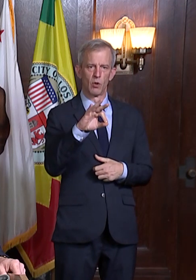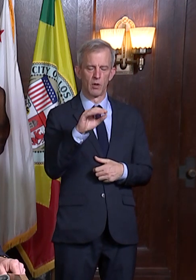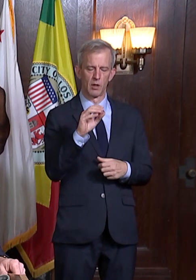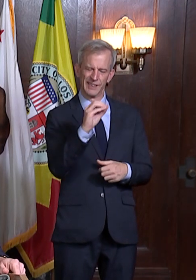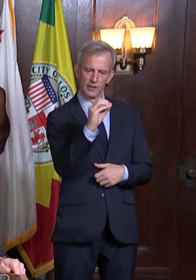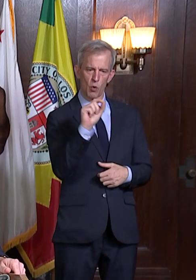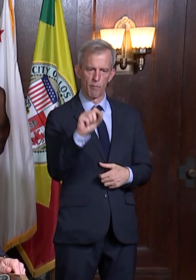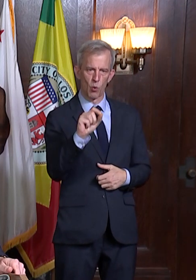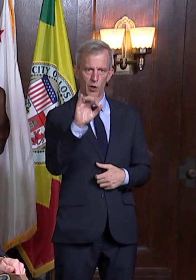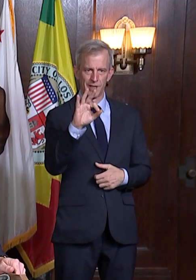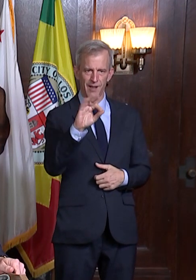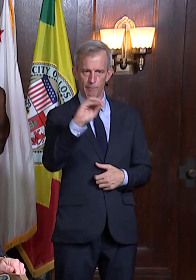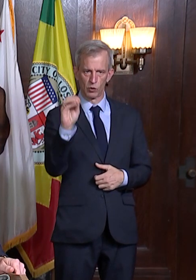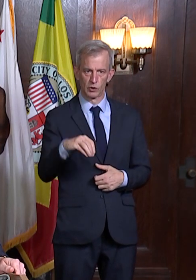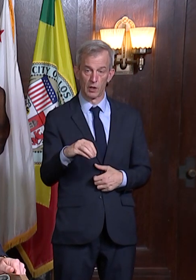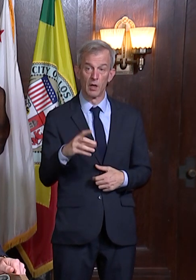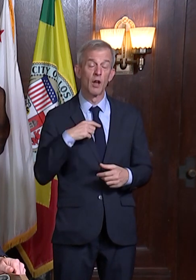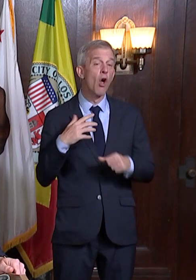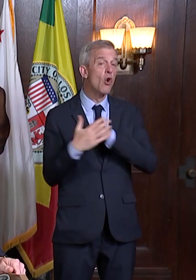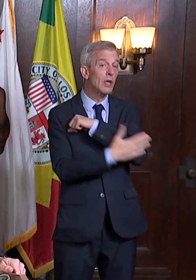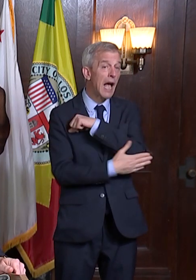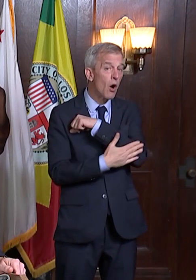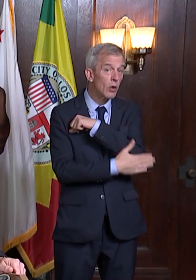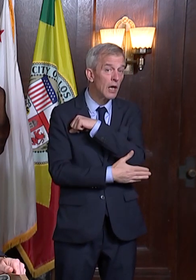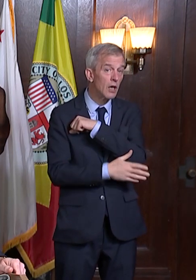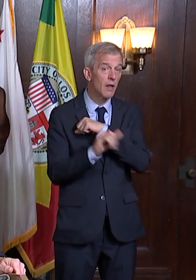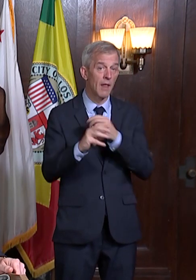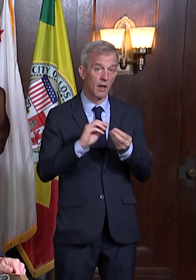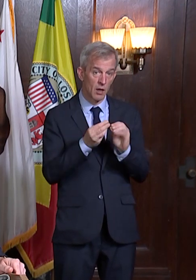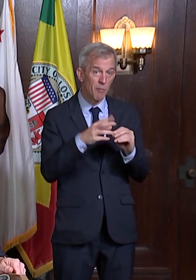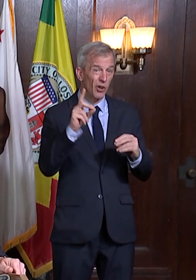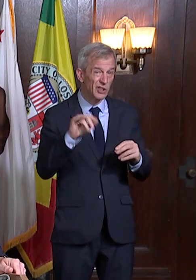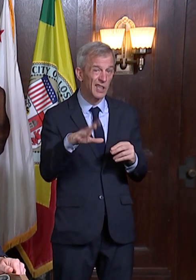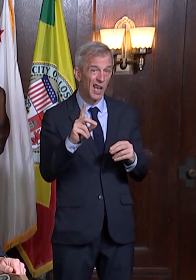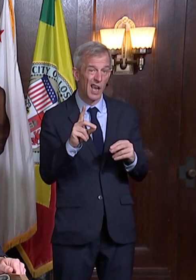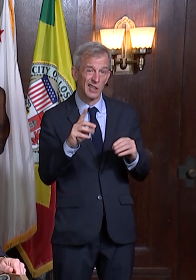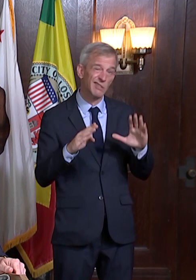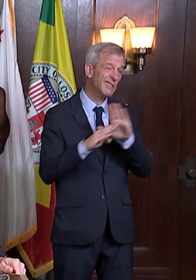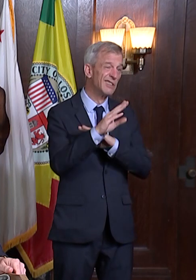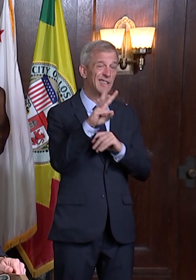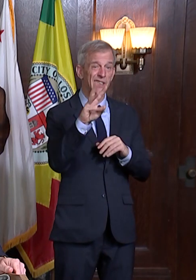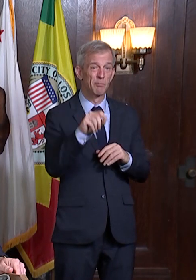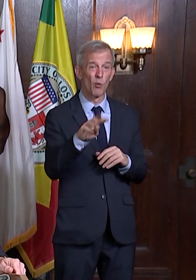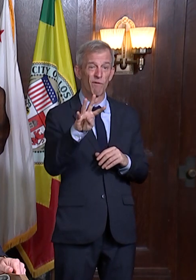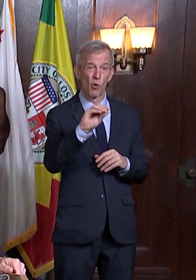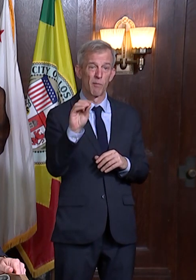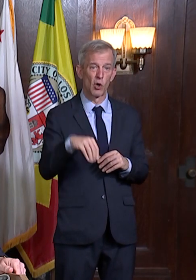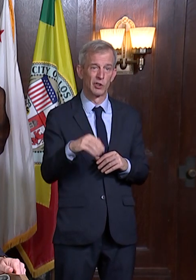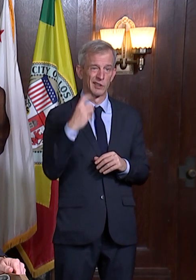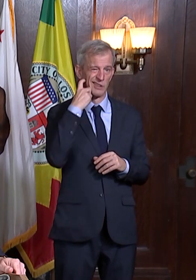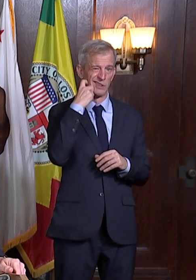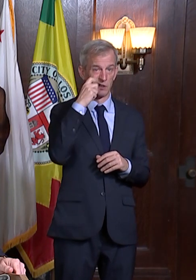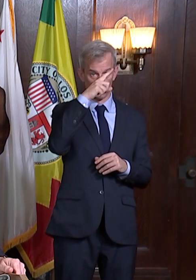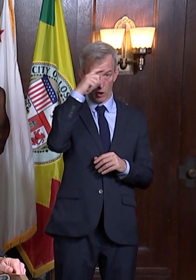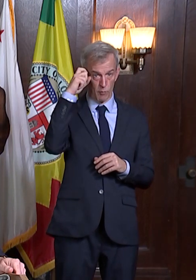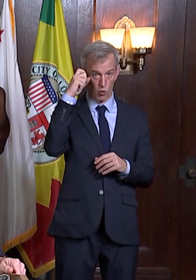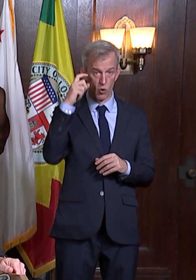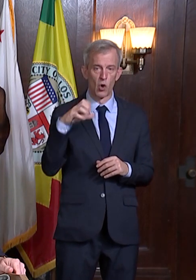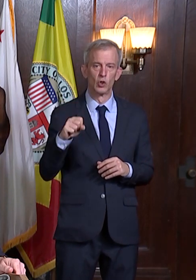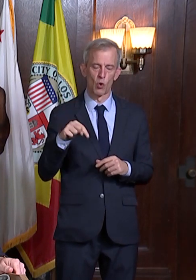little context, countywide, that climbed as high as 6.4% during the surge this summer. So we're in much better shape